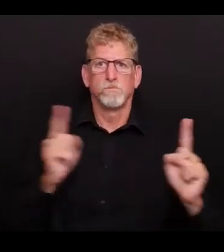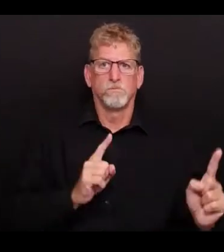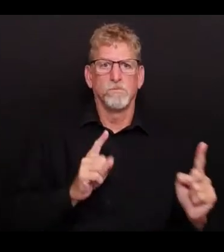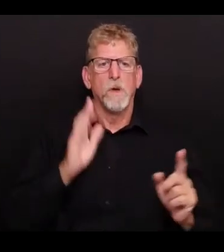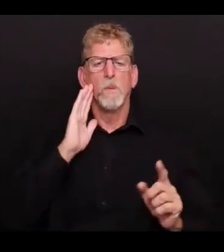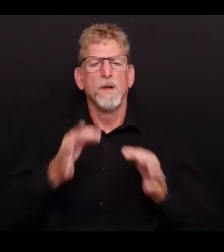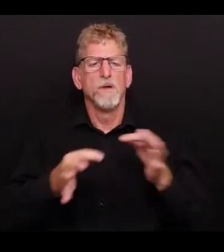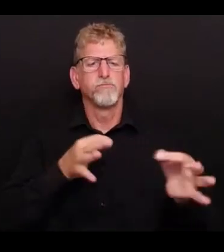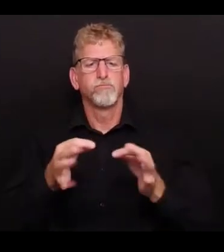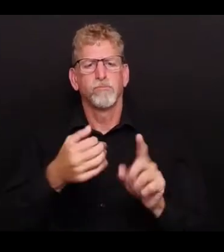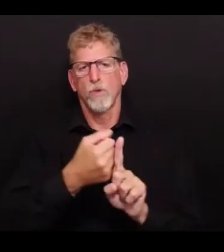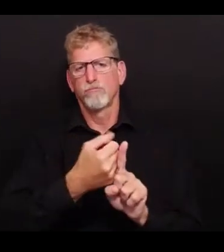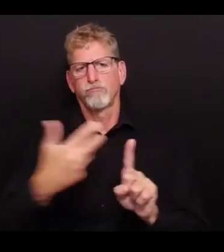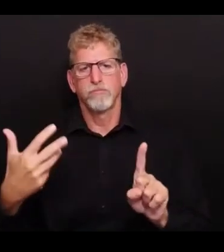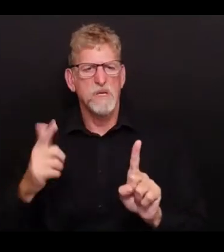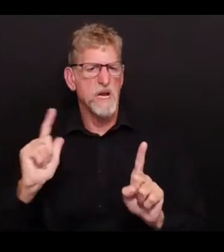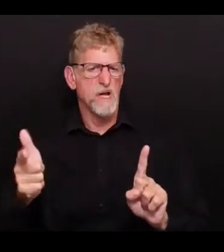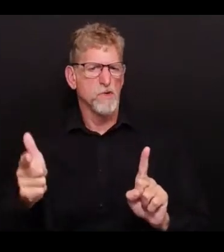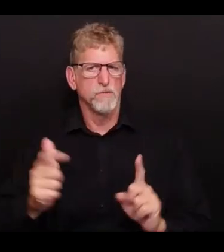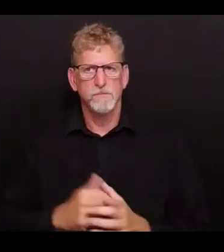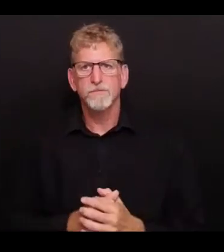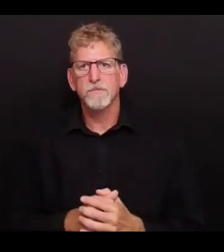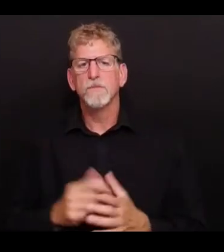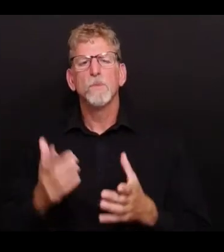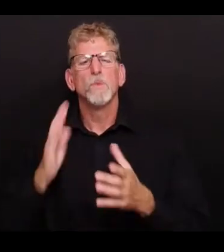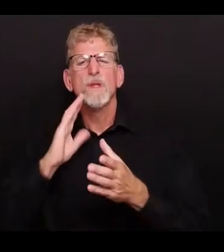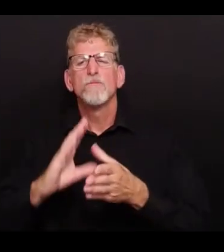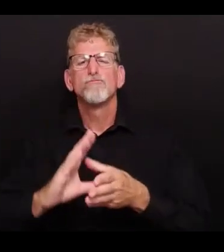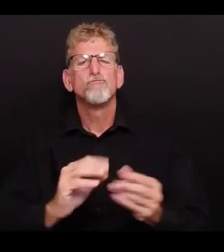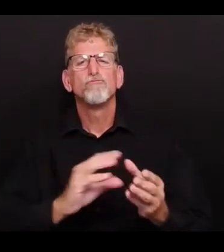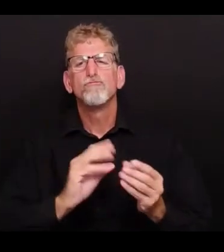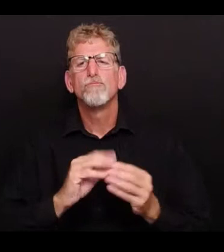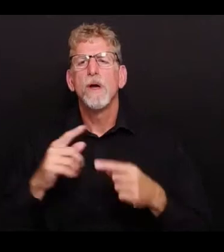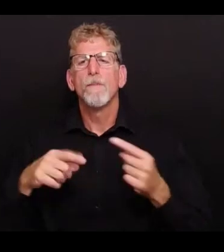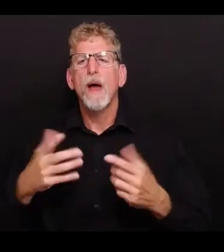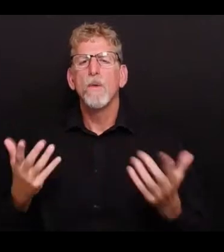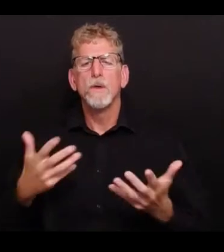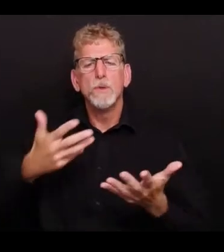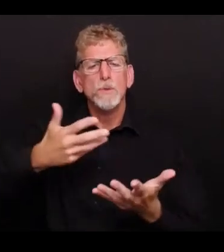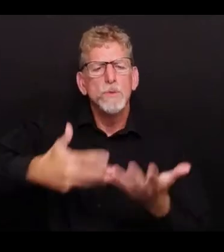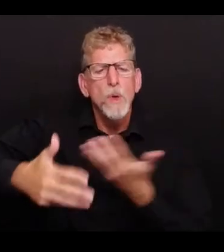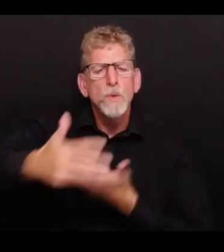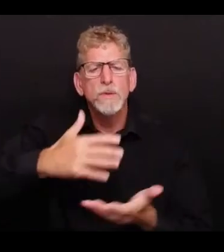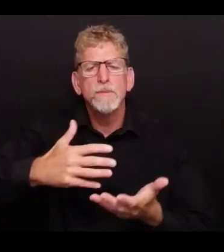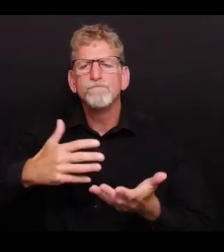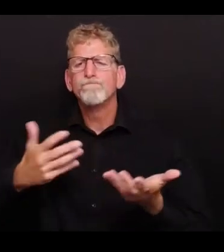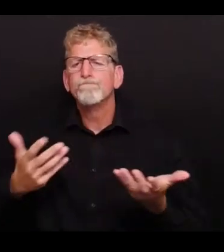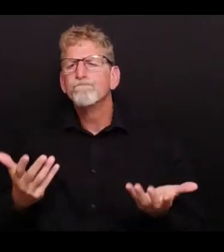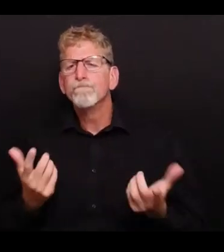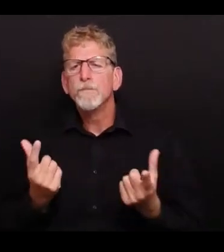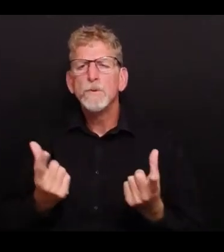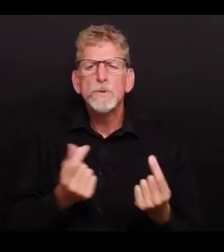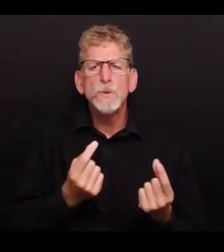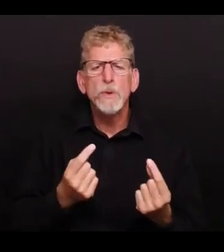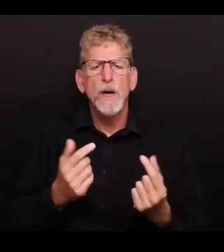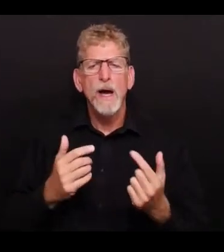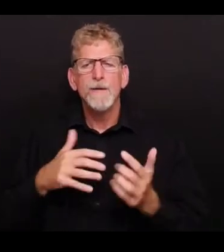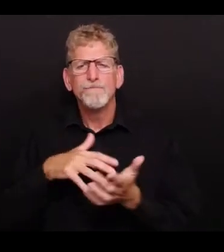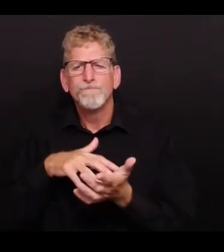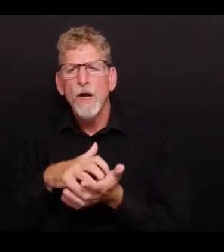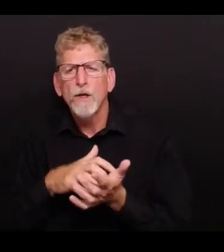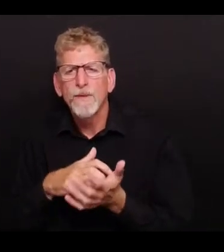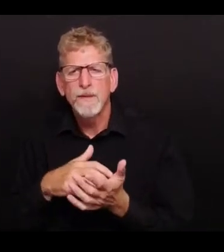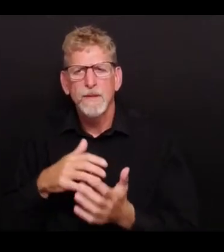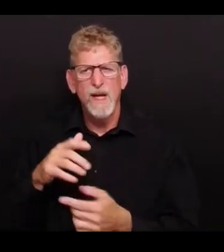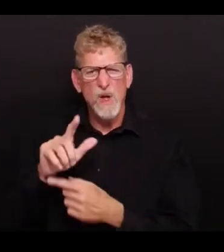social vulnerability index quartile, the rate of hospitalizations is up to 29% higher than is true for the rest